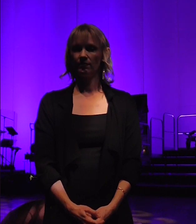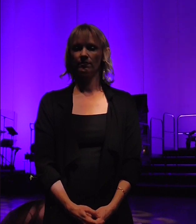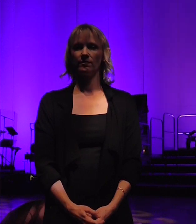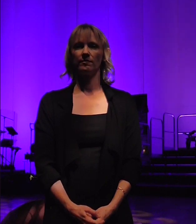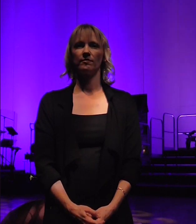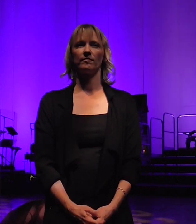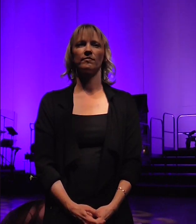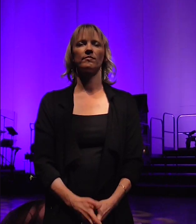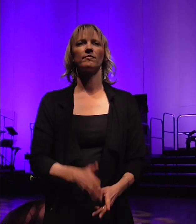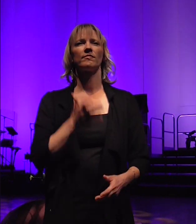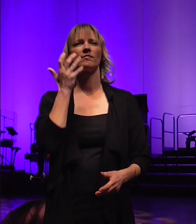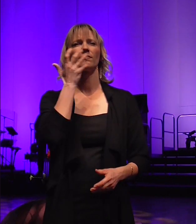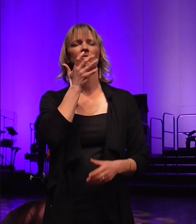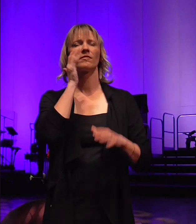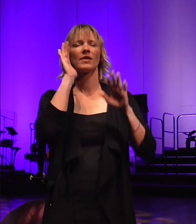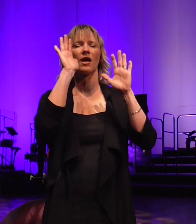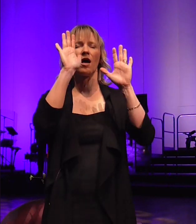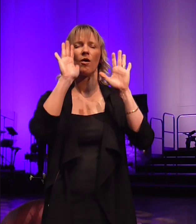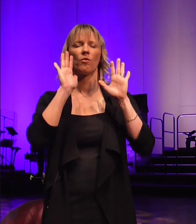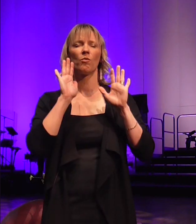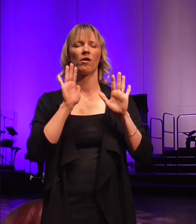How wonderful it is